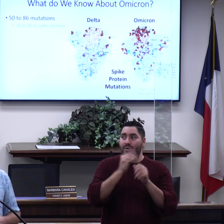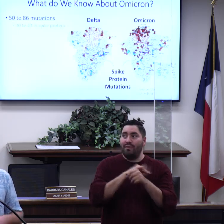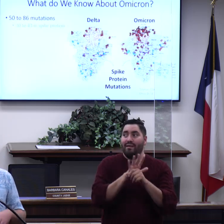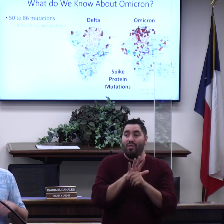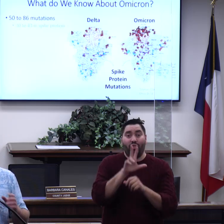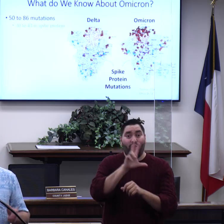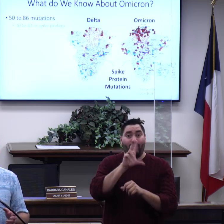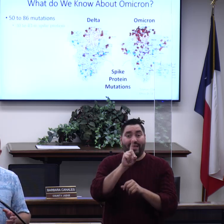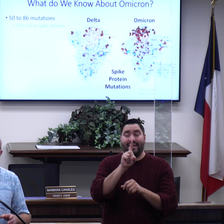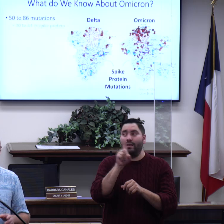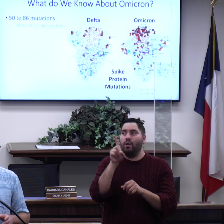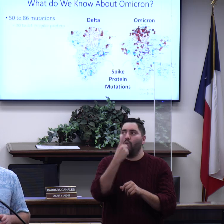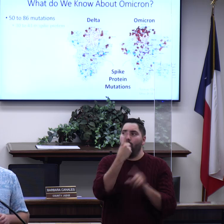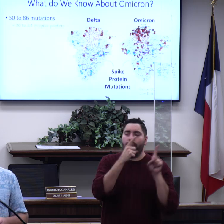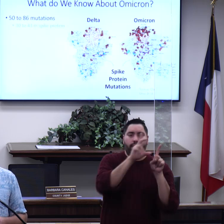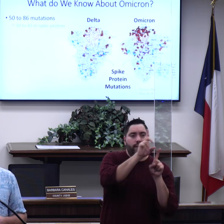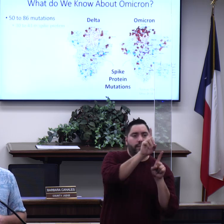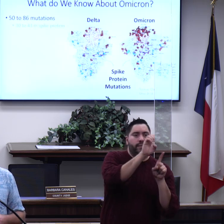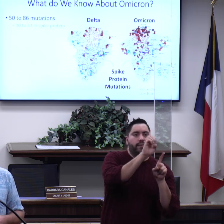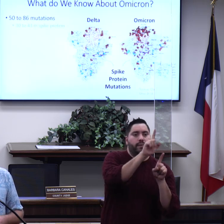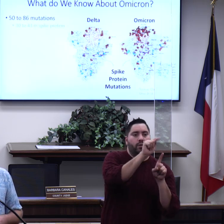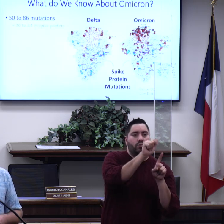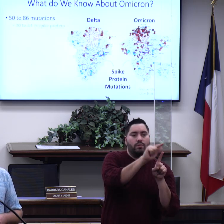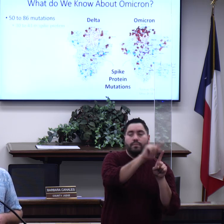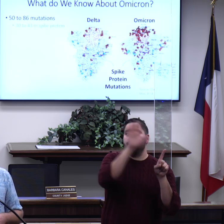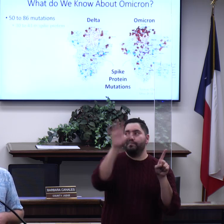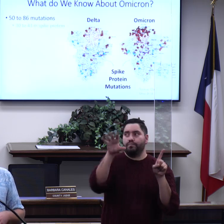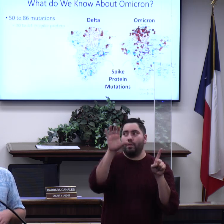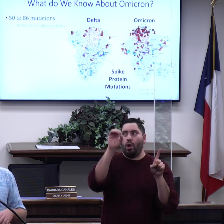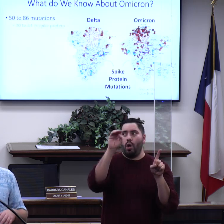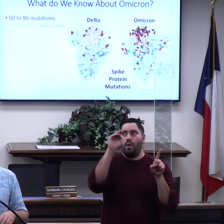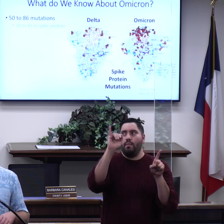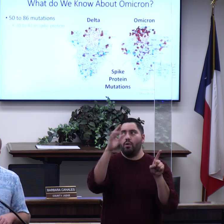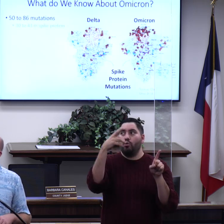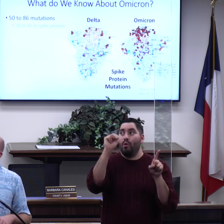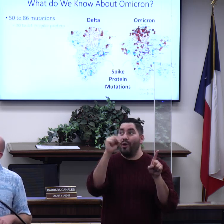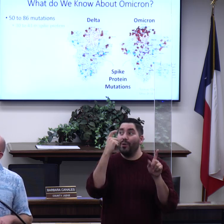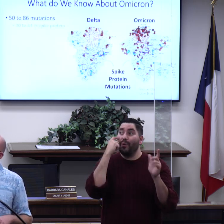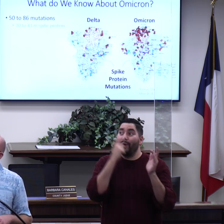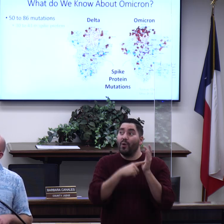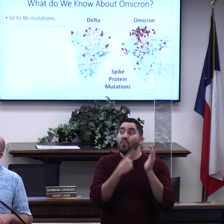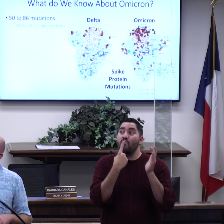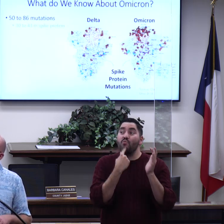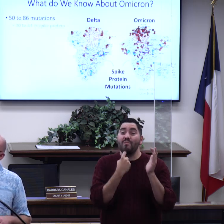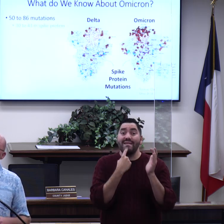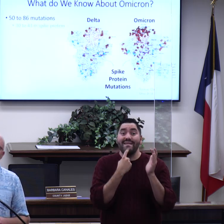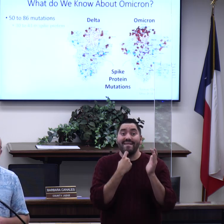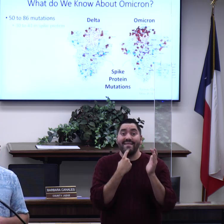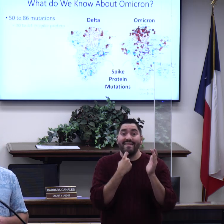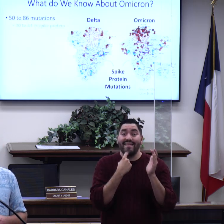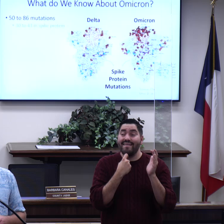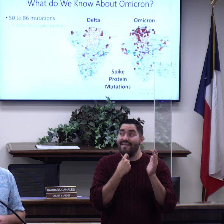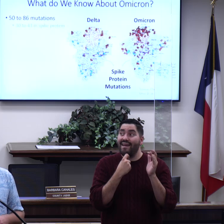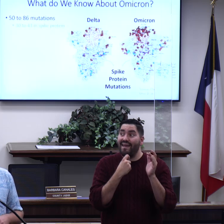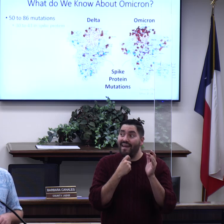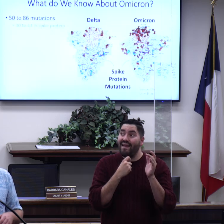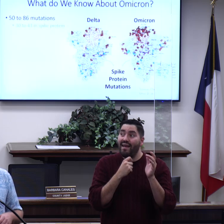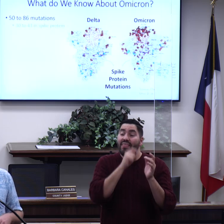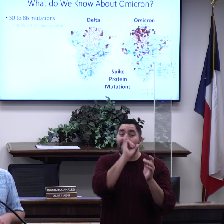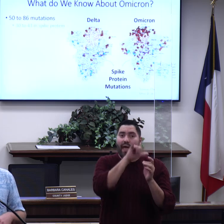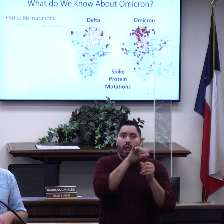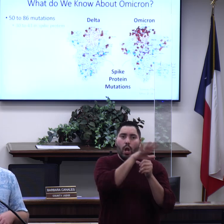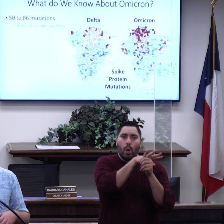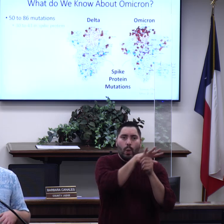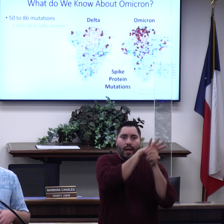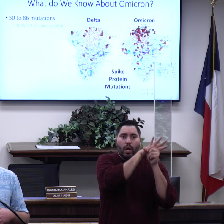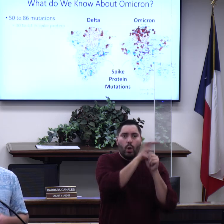models of them. One is Delta and one is Omicron. And you can see those red areas and the colored areas. Those are all the